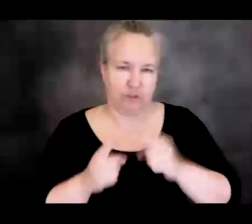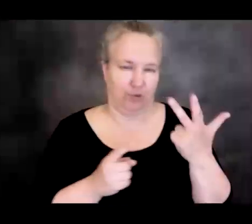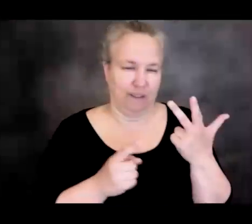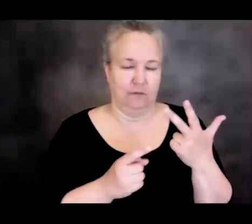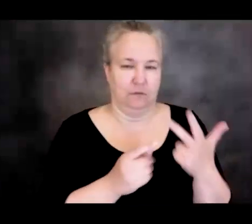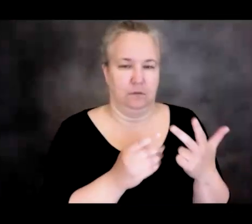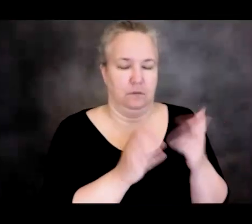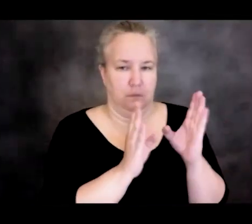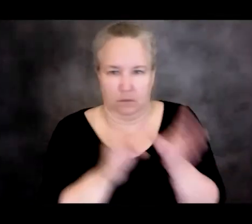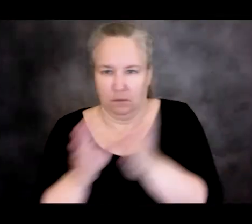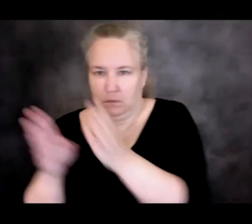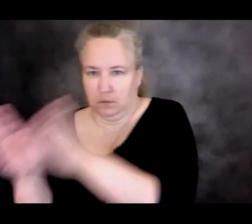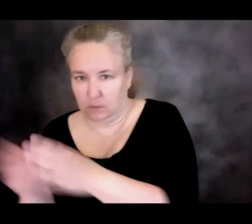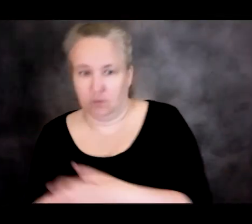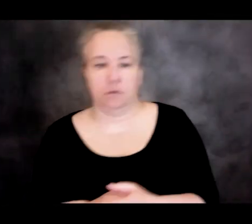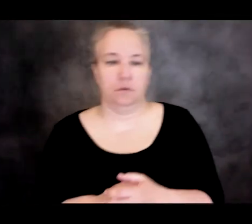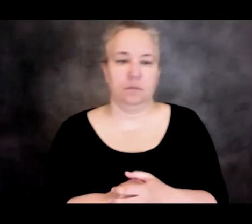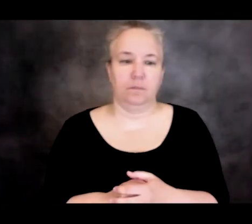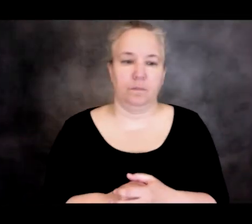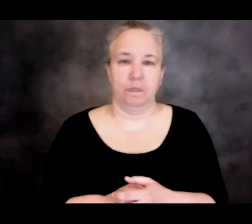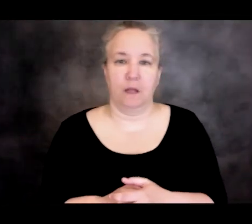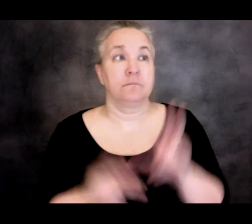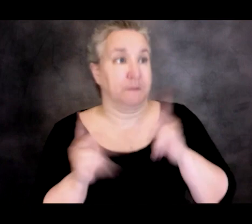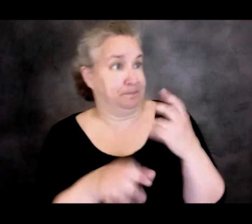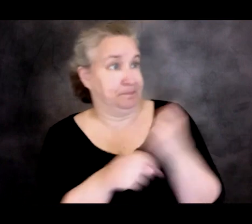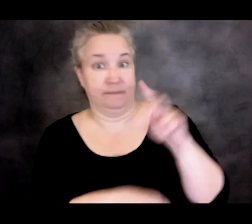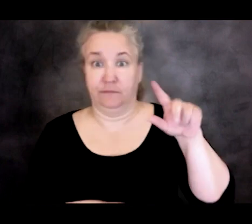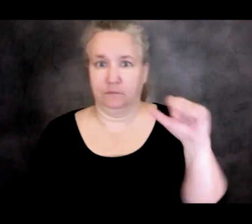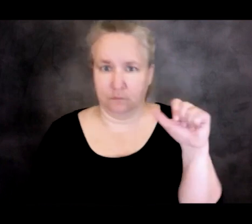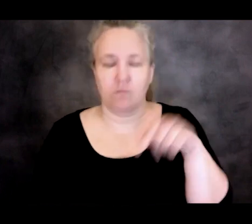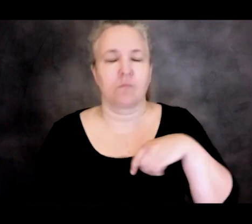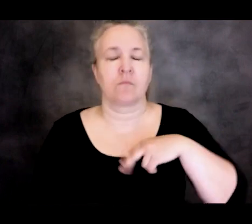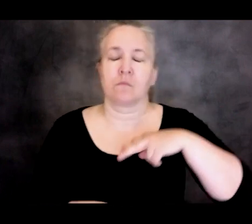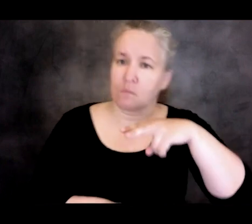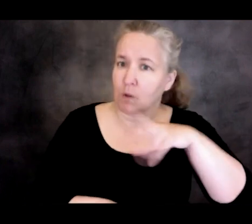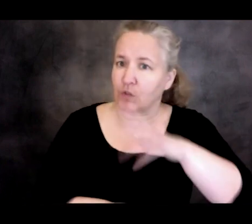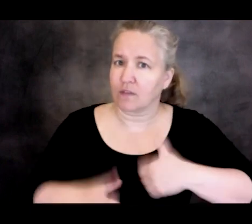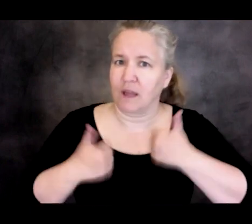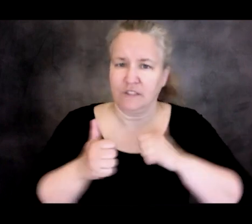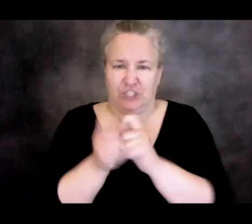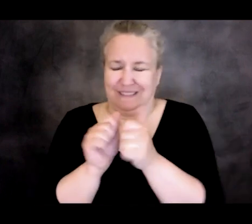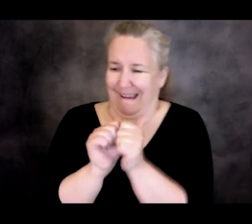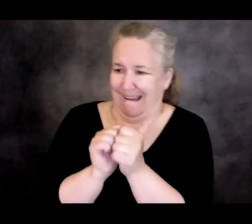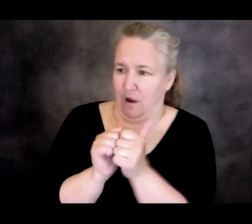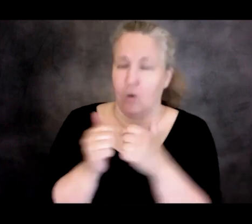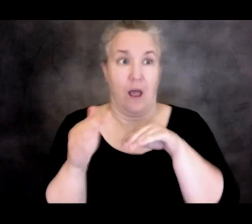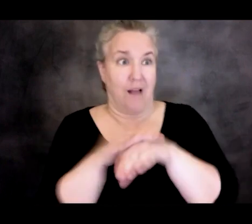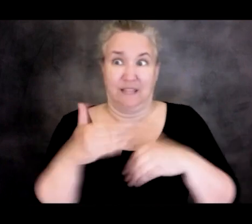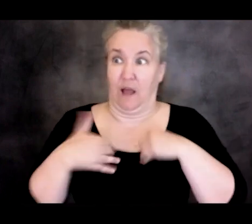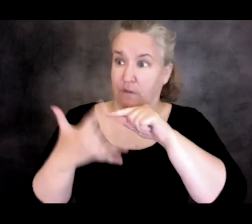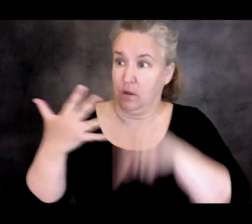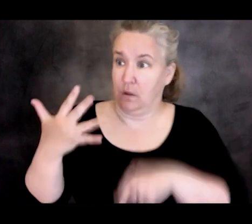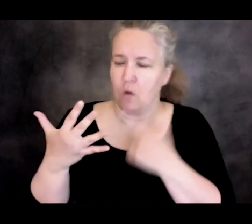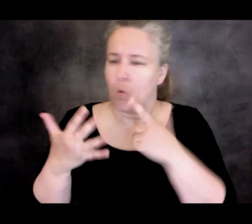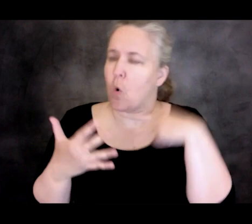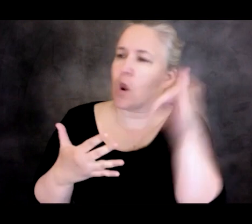so much about the changes that DACA beneficiaries were making in their lives to their new access, due to